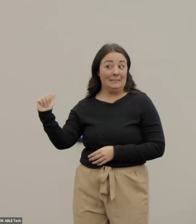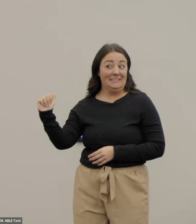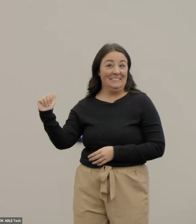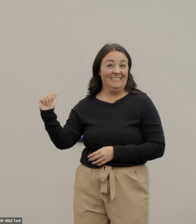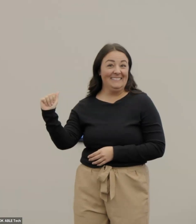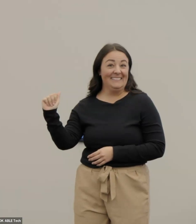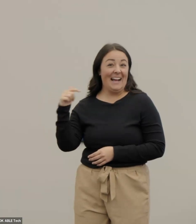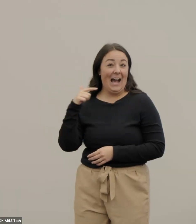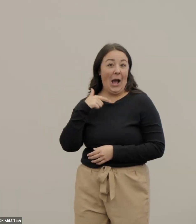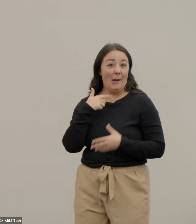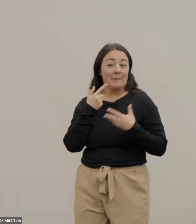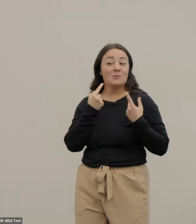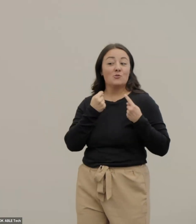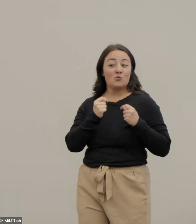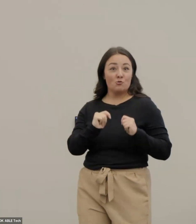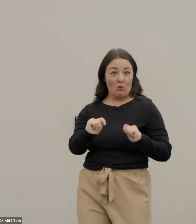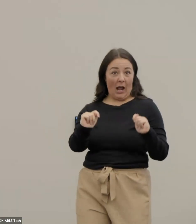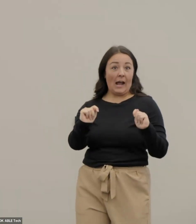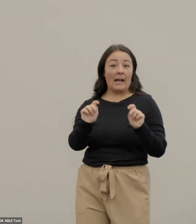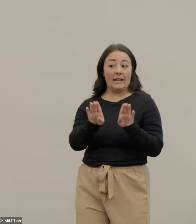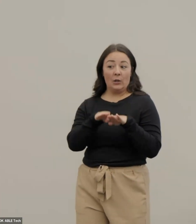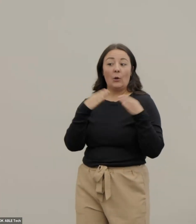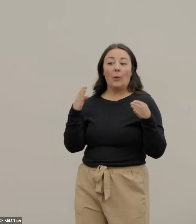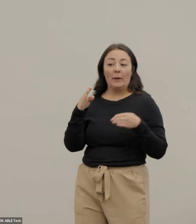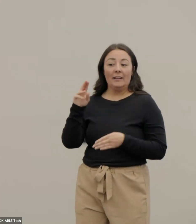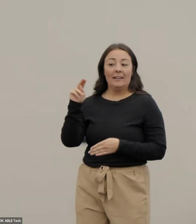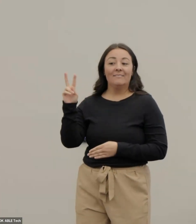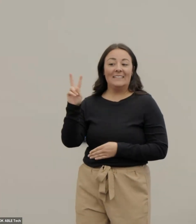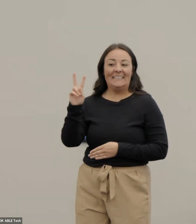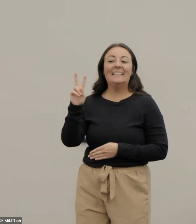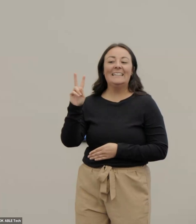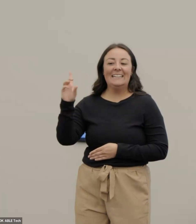I'm going to try to open NVDA. There we go.